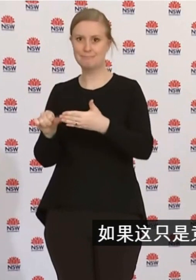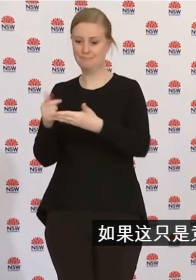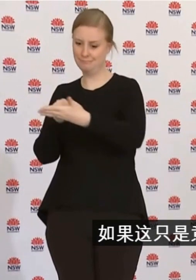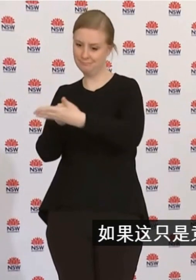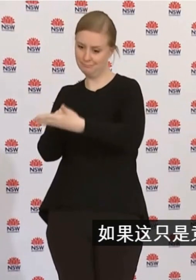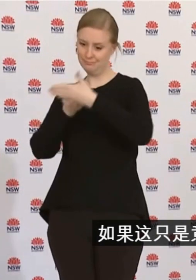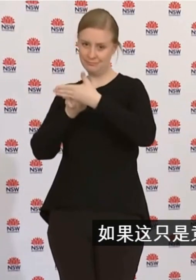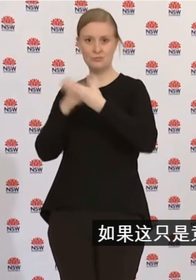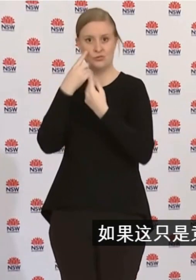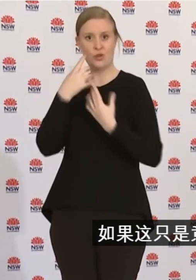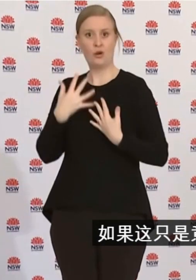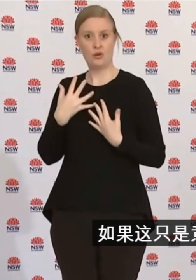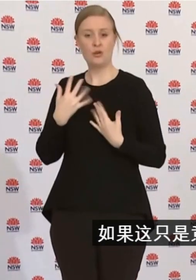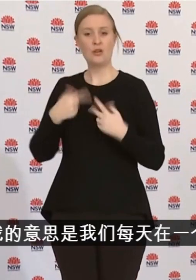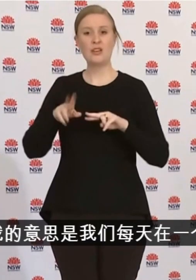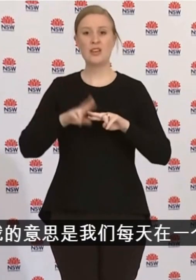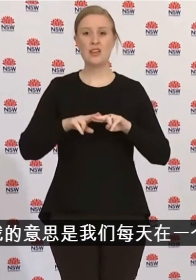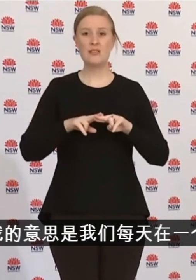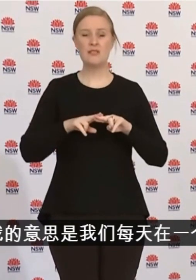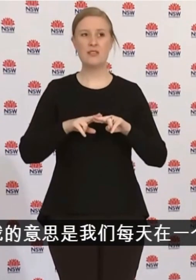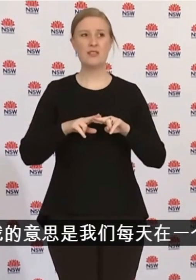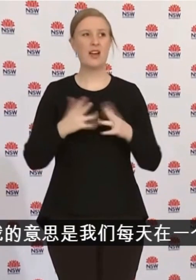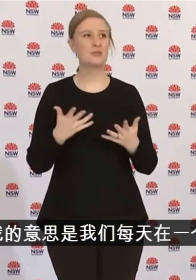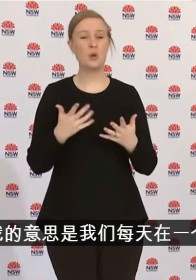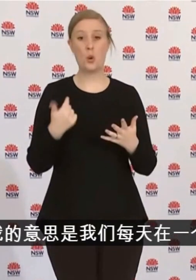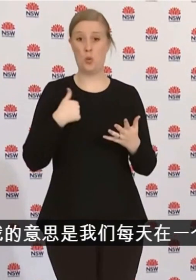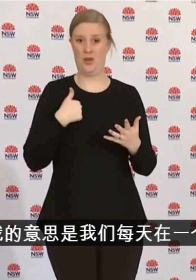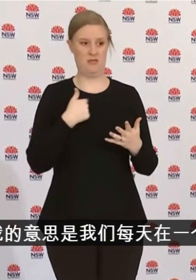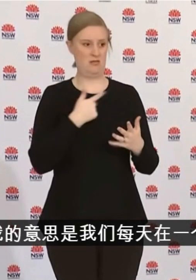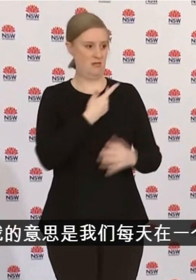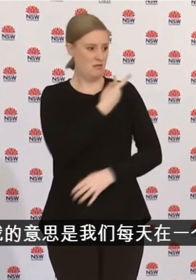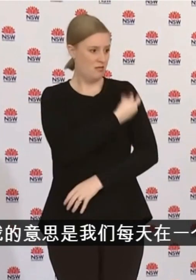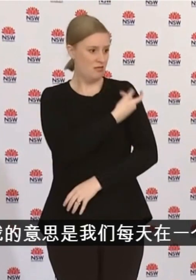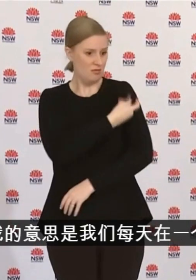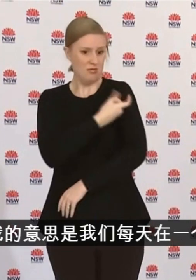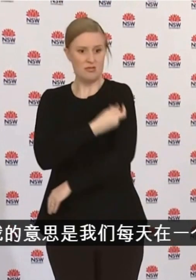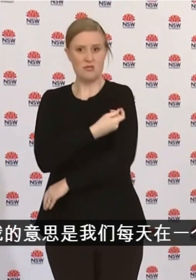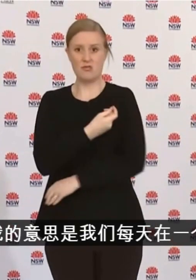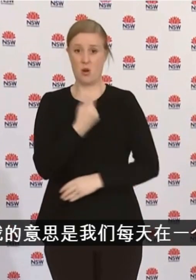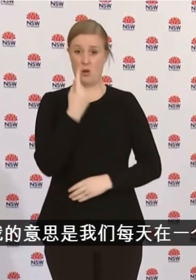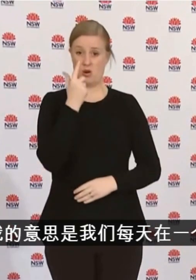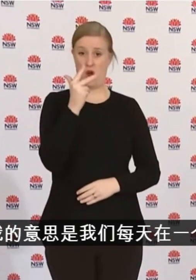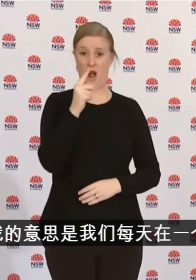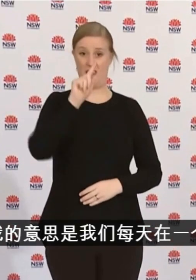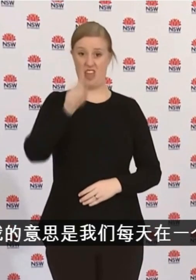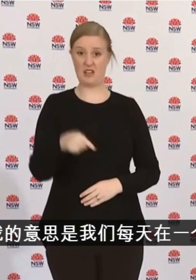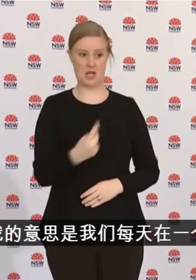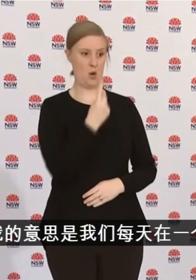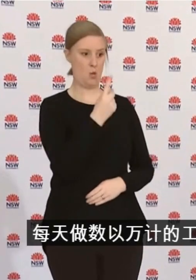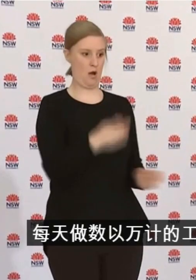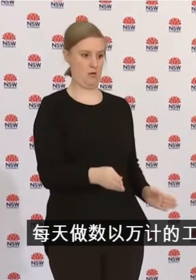simply means we're going to get a few more... we do 9,000, almost 9,000 in one hub every